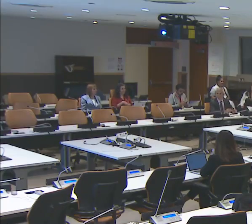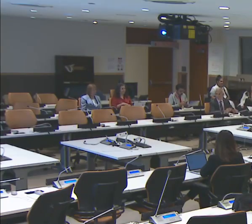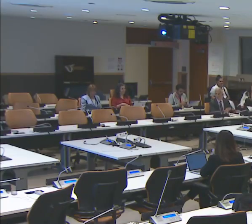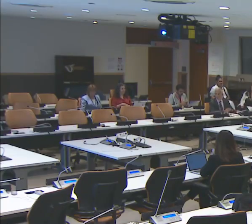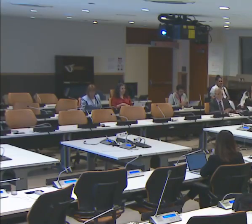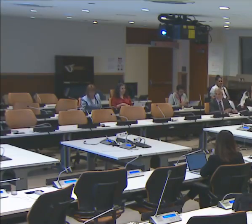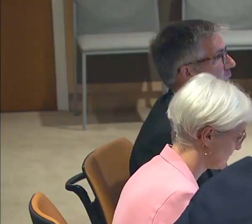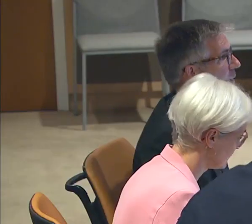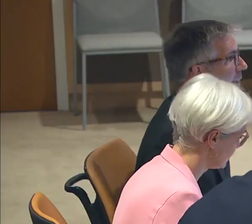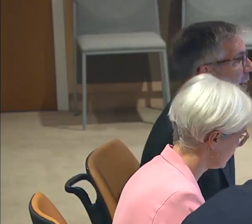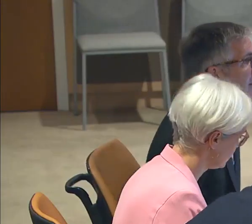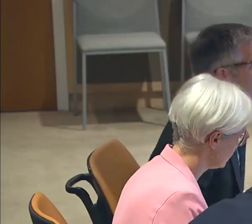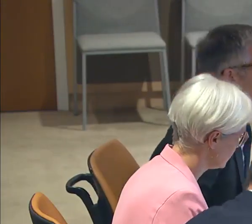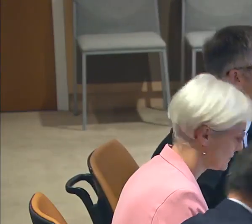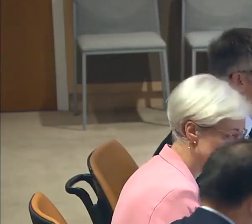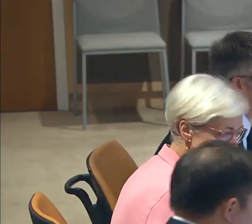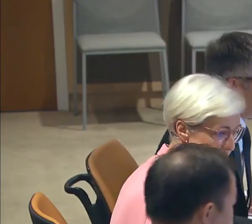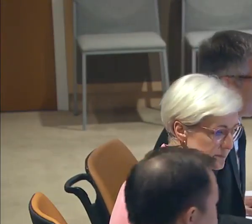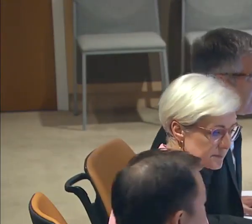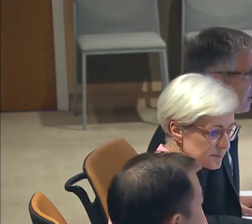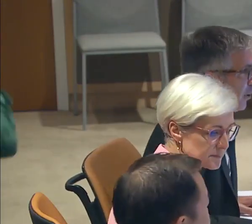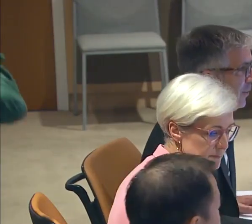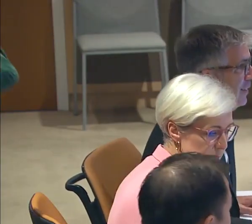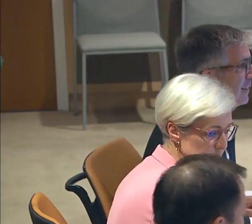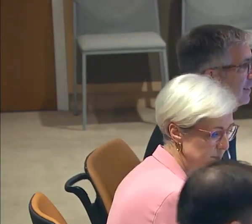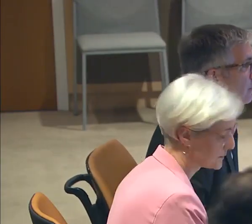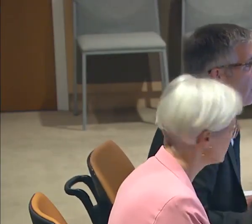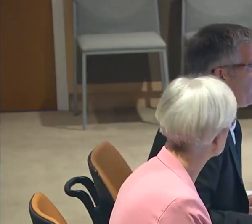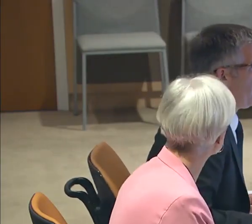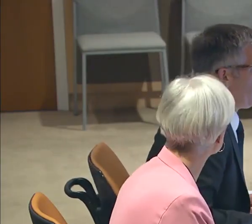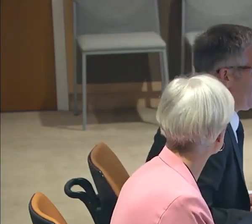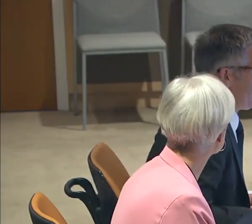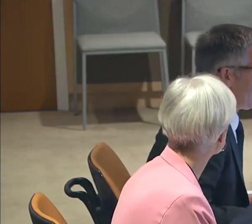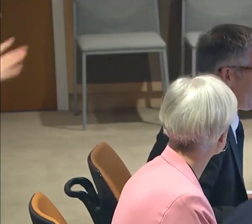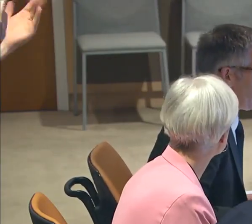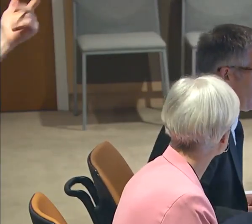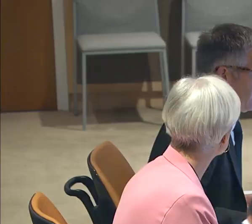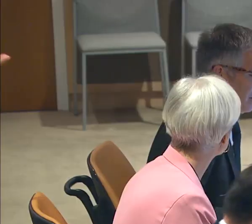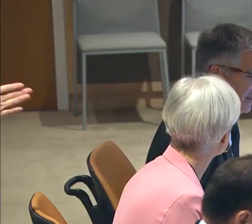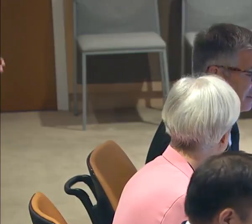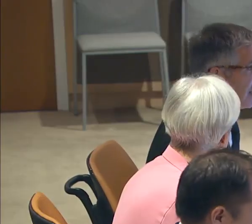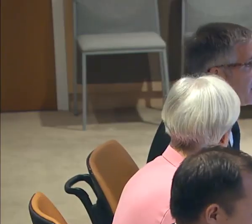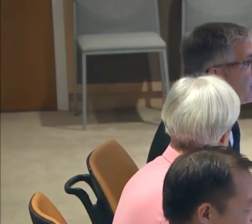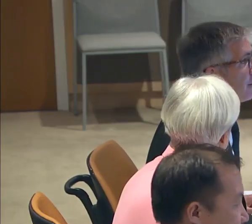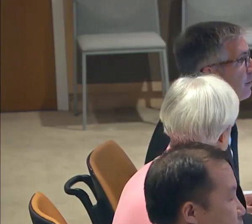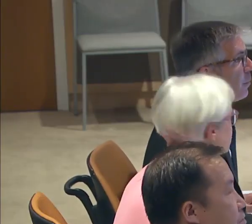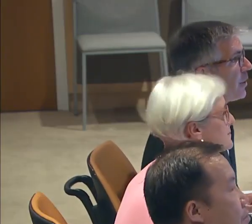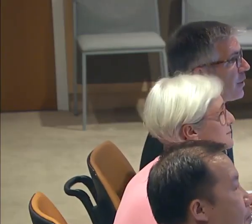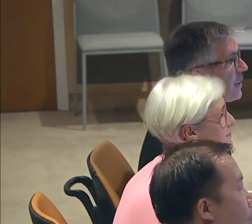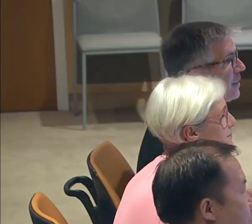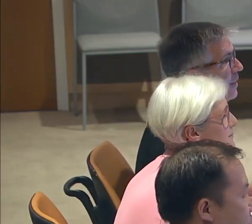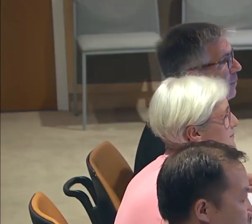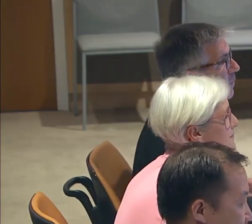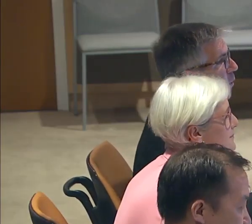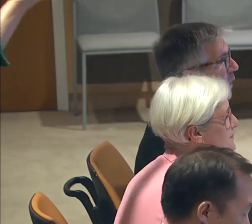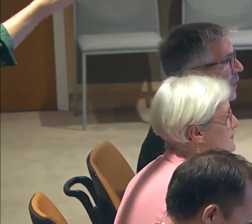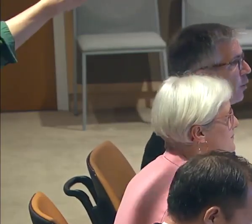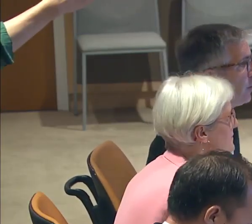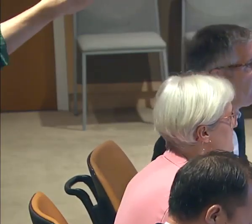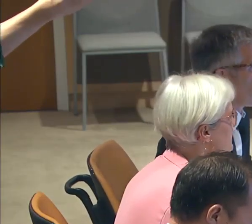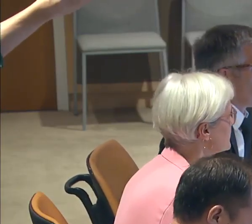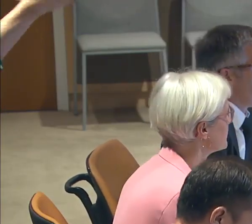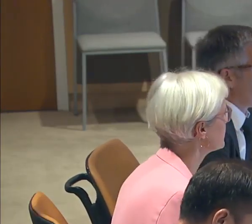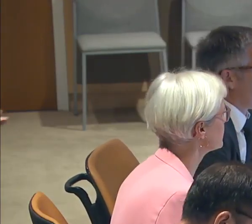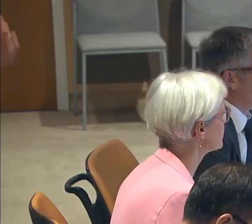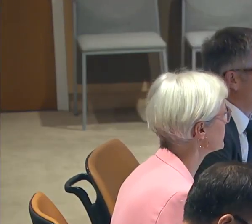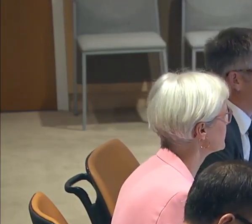welcome to this side event on From Disability Card to Disability Management Information System for